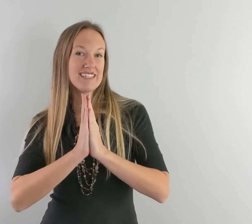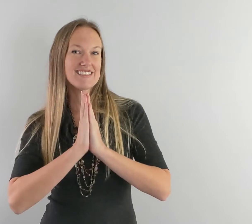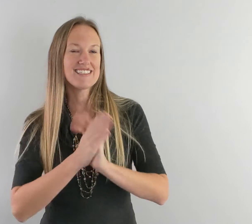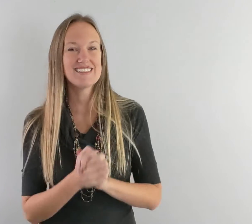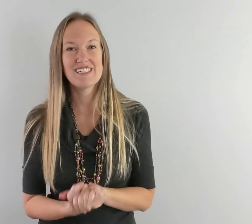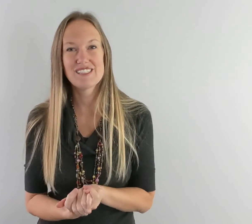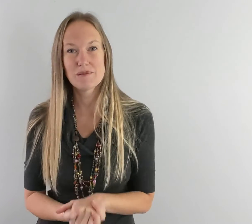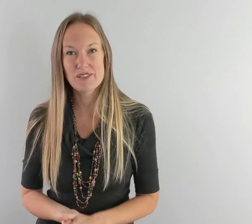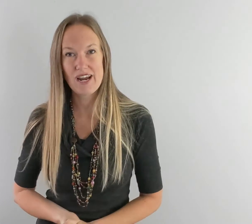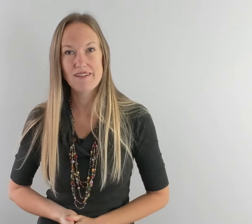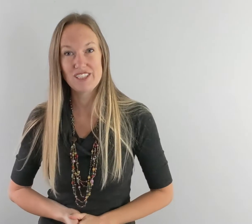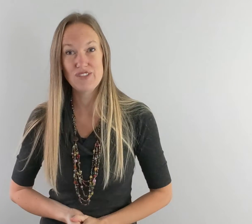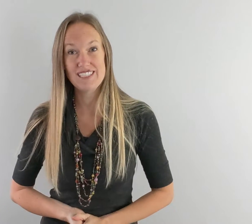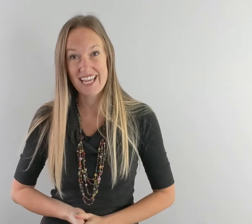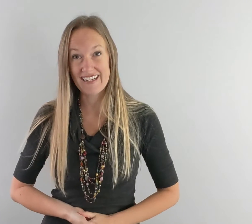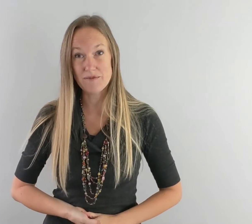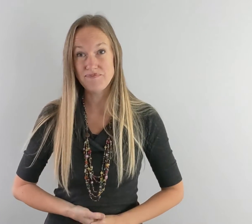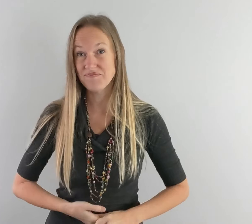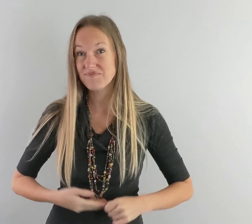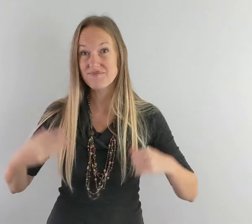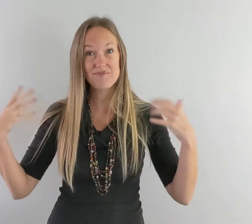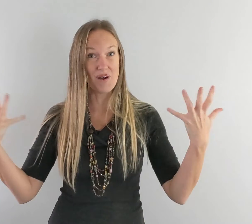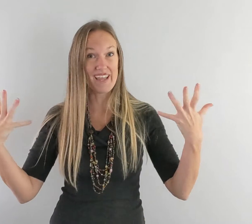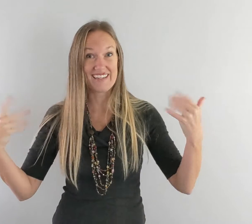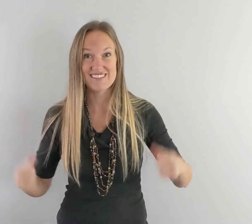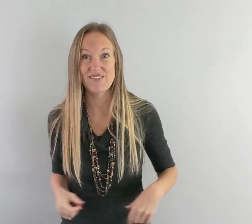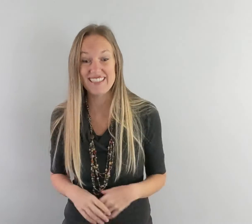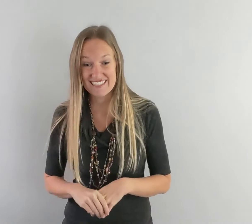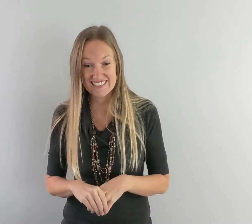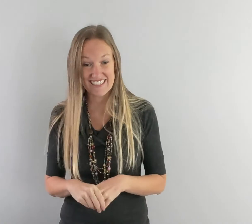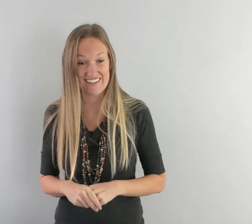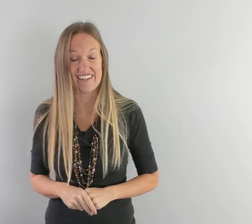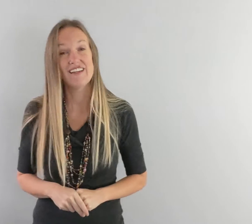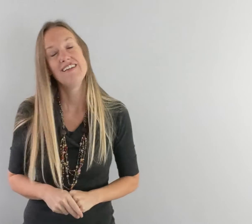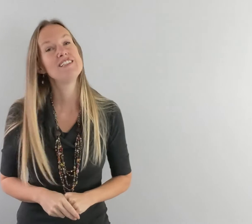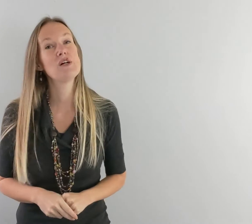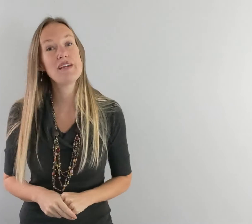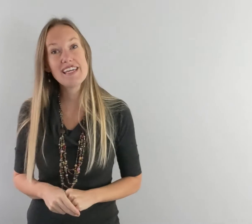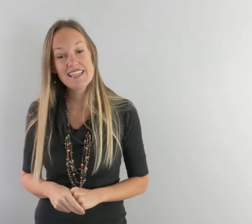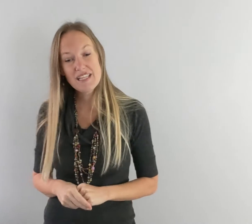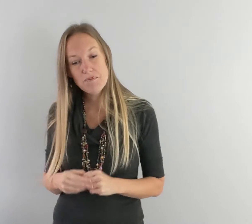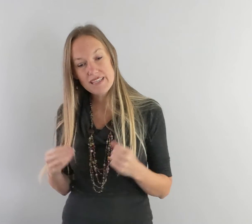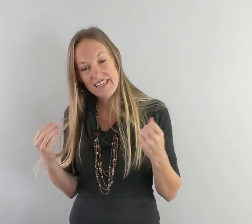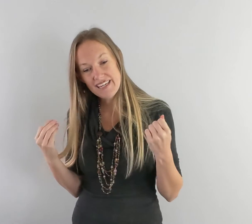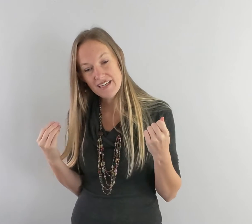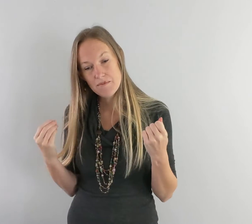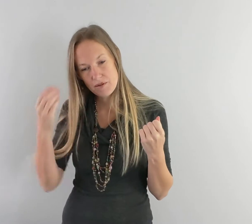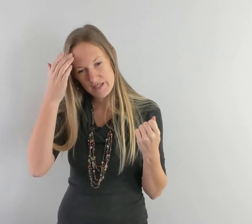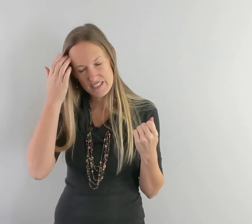please consider subscribing to the channel. Okay, so let's get started. So in the bleak